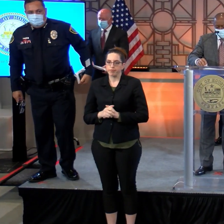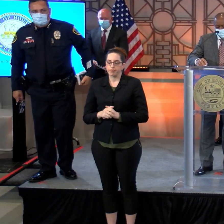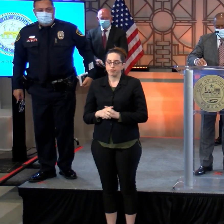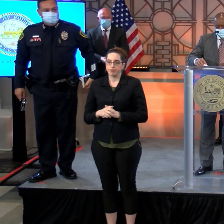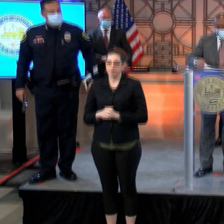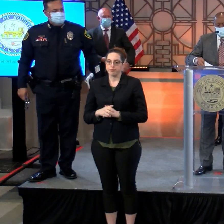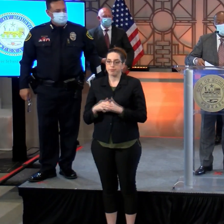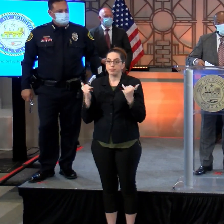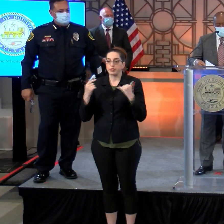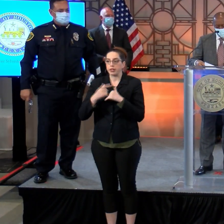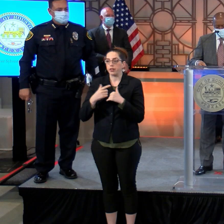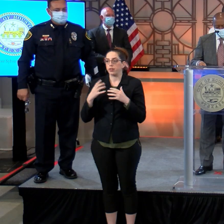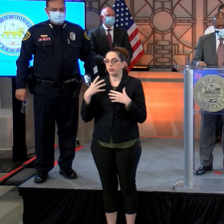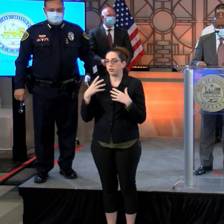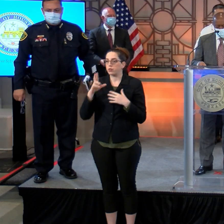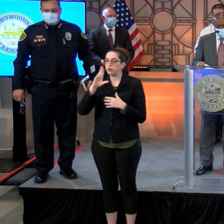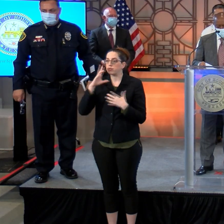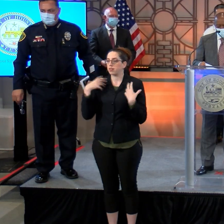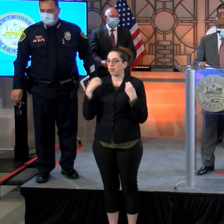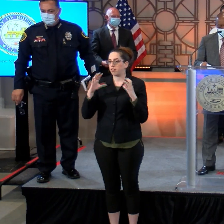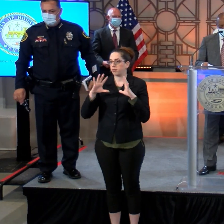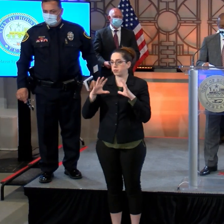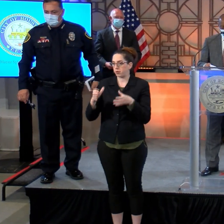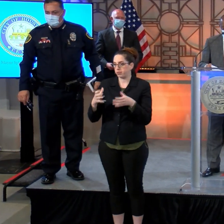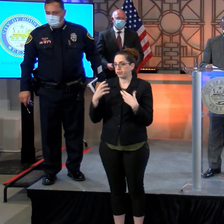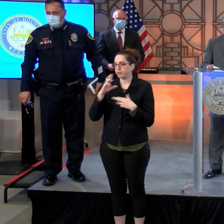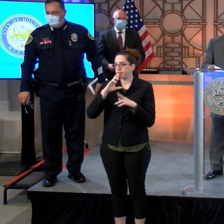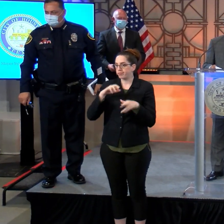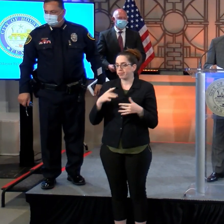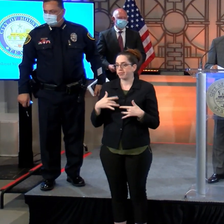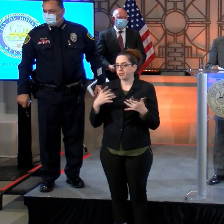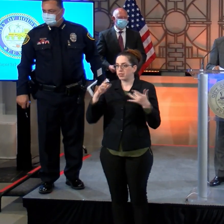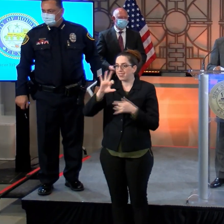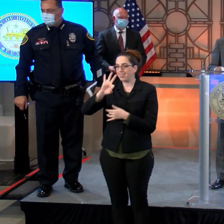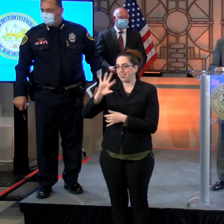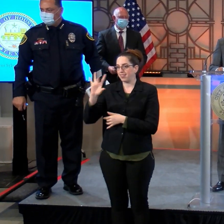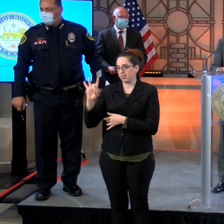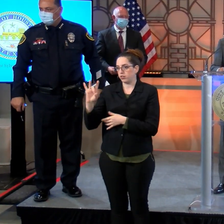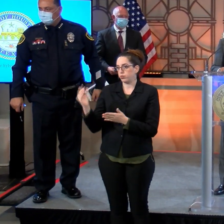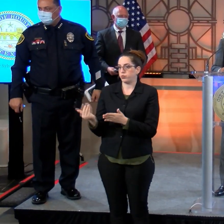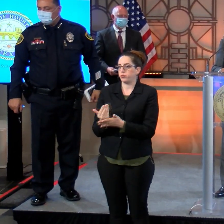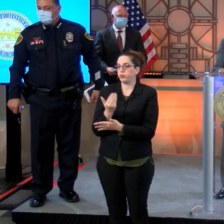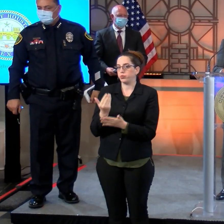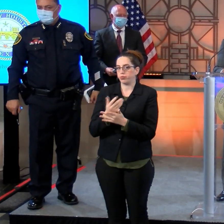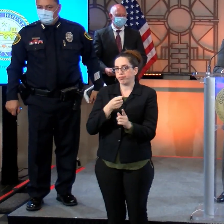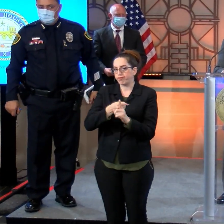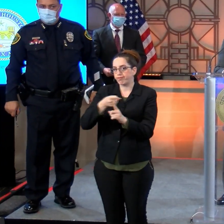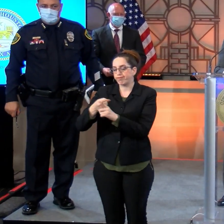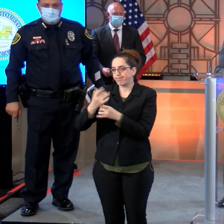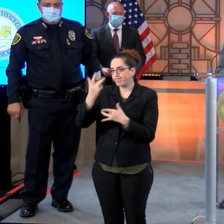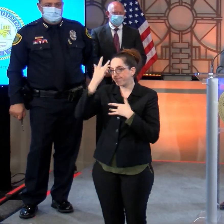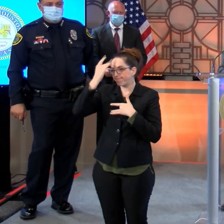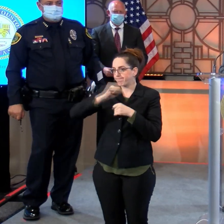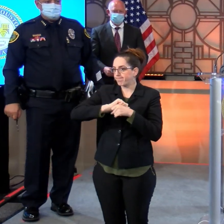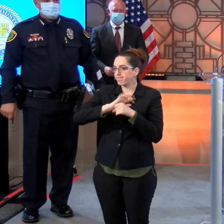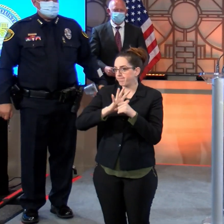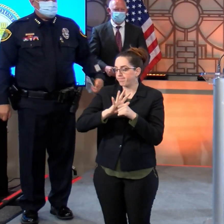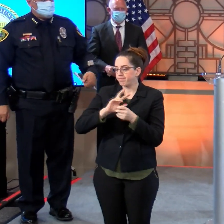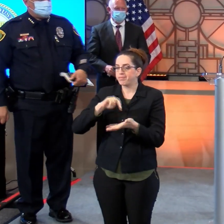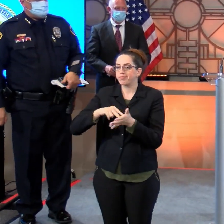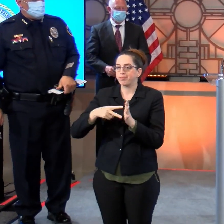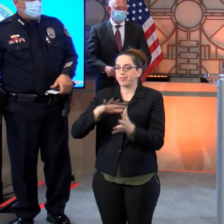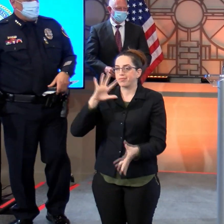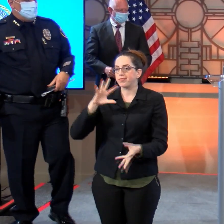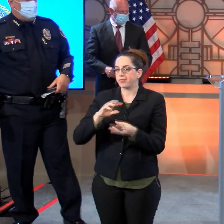Today, the Houston Health Department is reporting 98 new cases of COVID-19, bringing